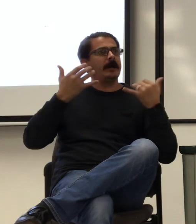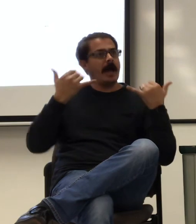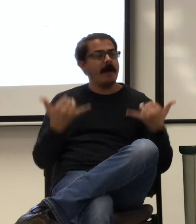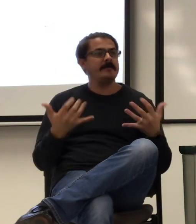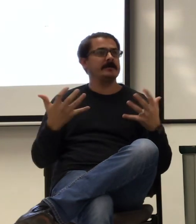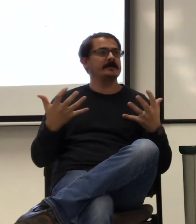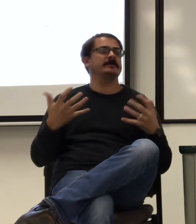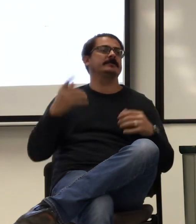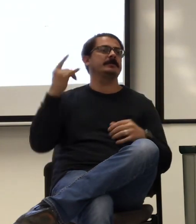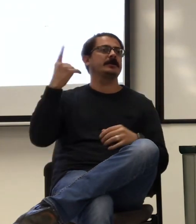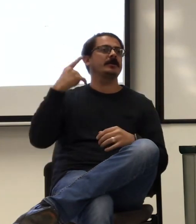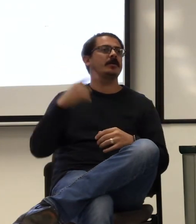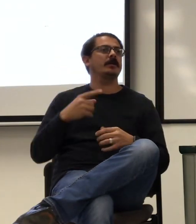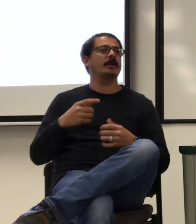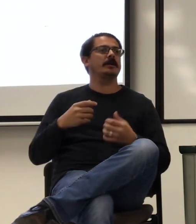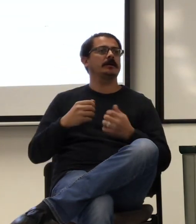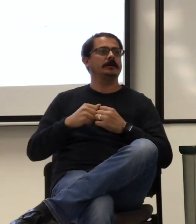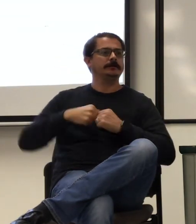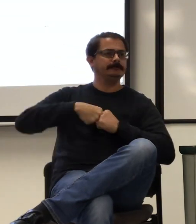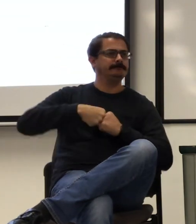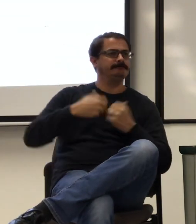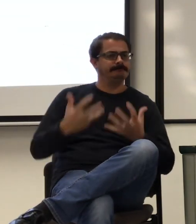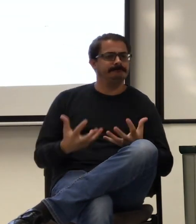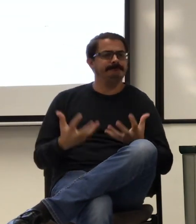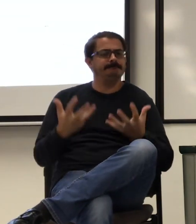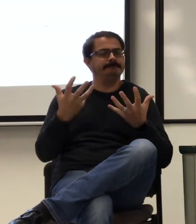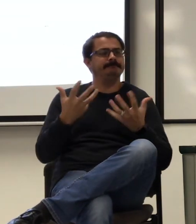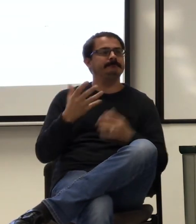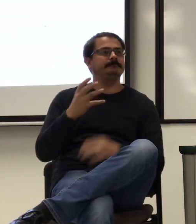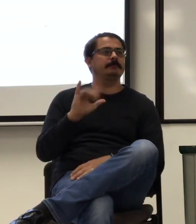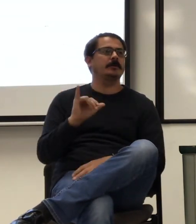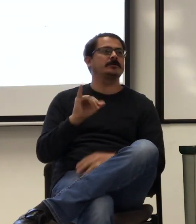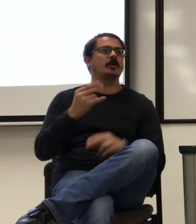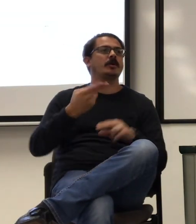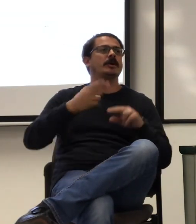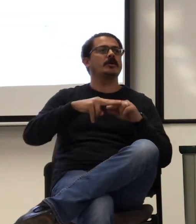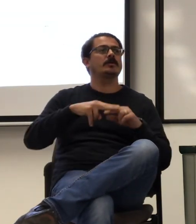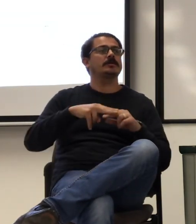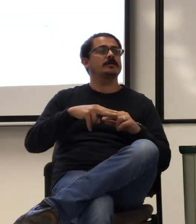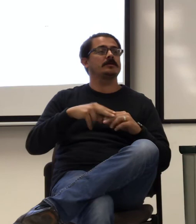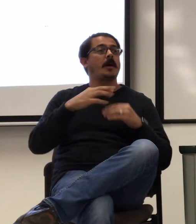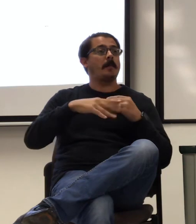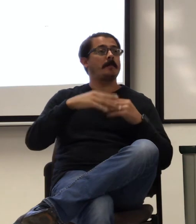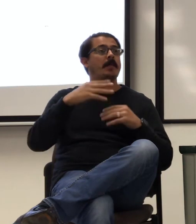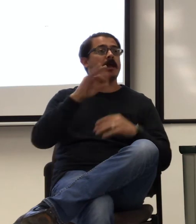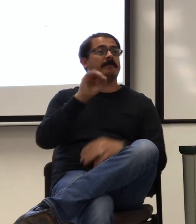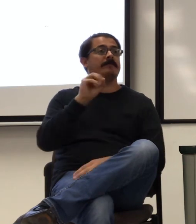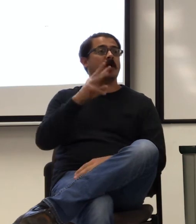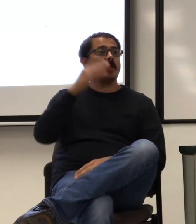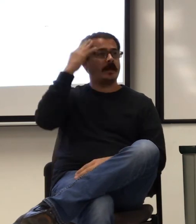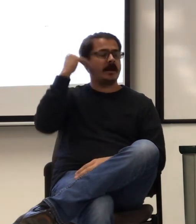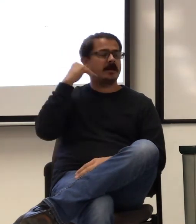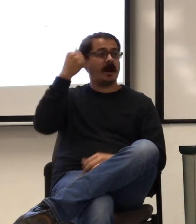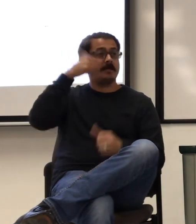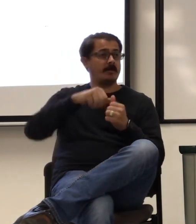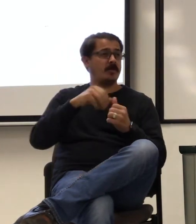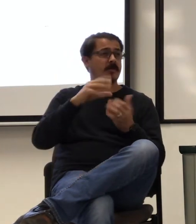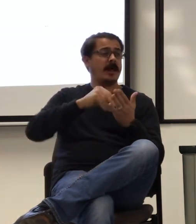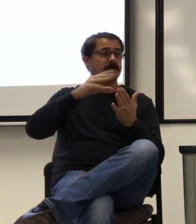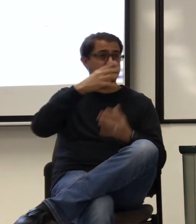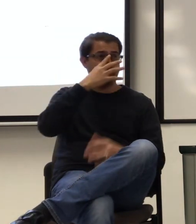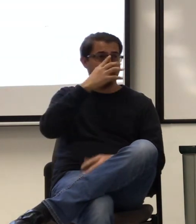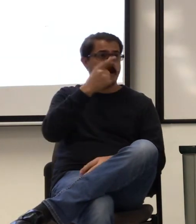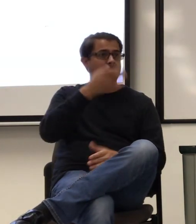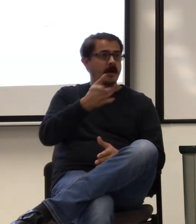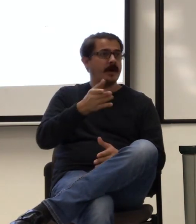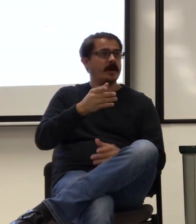trunk. Okay. It also increases blood flow to the head. I remember when I was a student, this is one of the ways